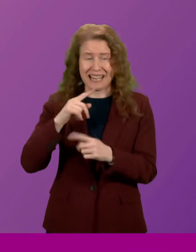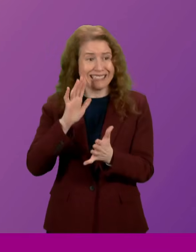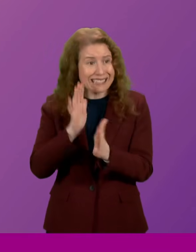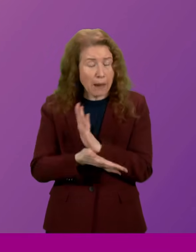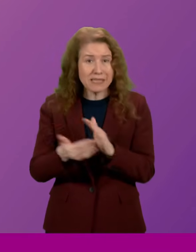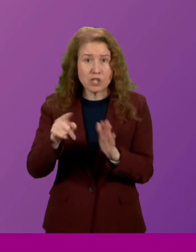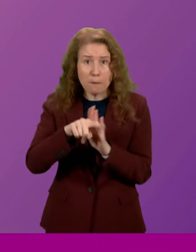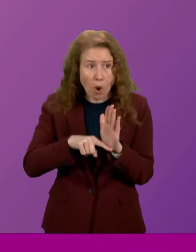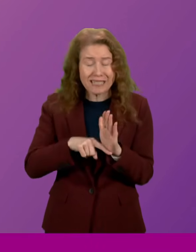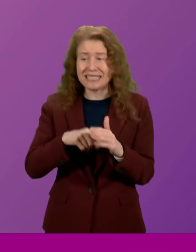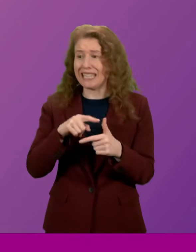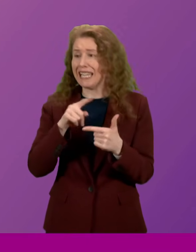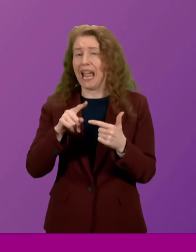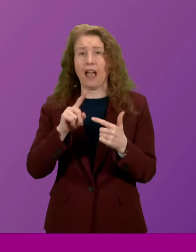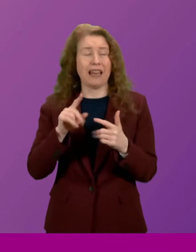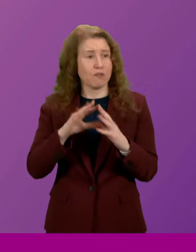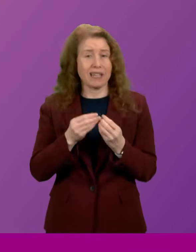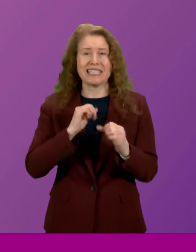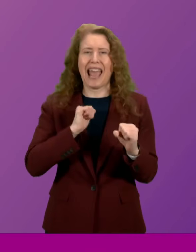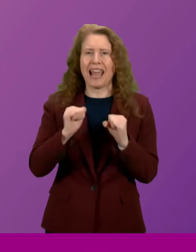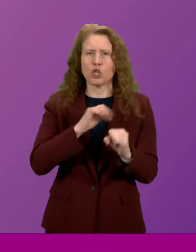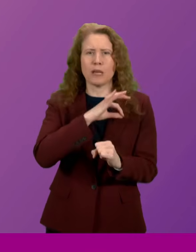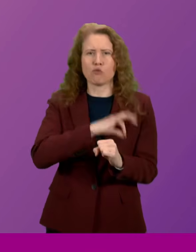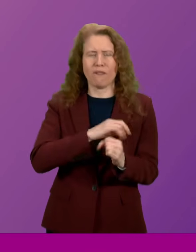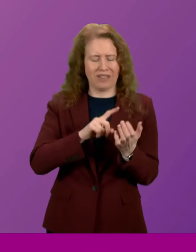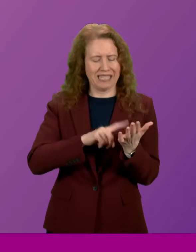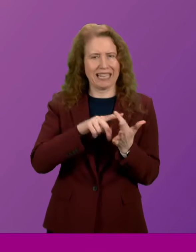risking jobs is the Energy Profits Levy. Their number one